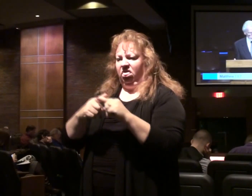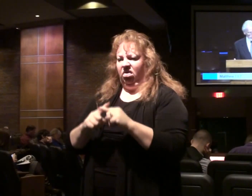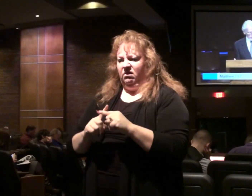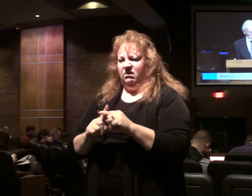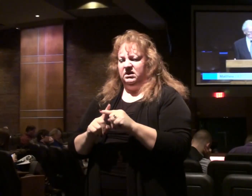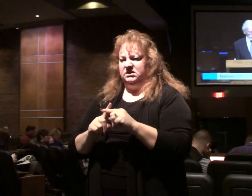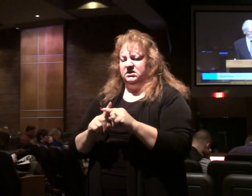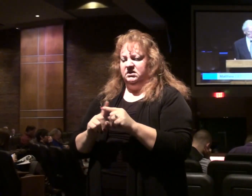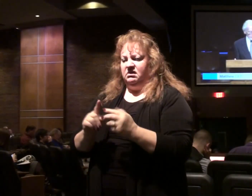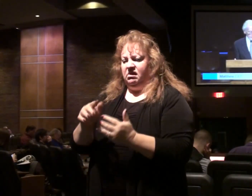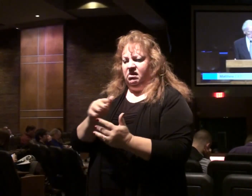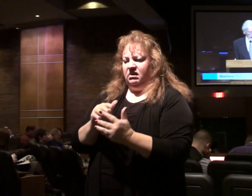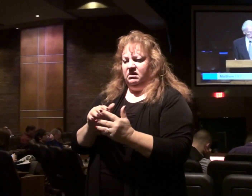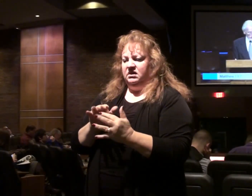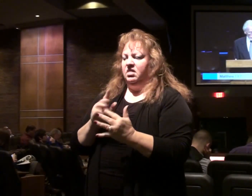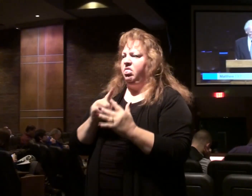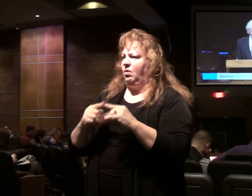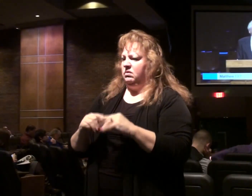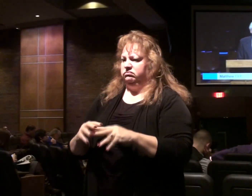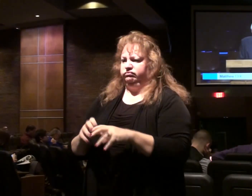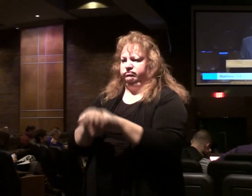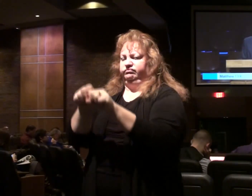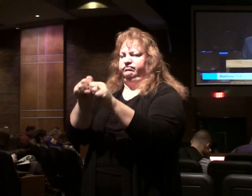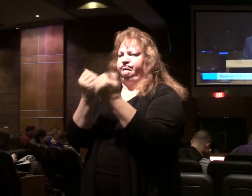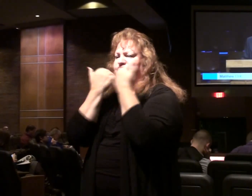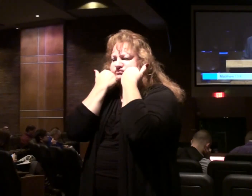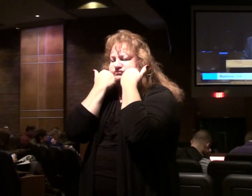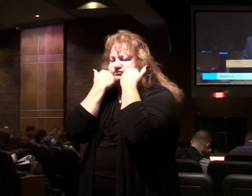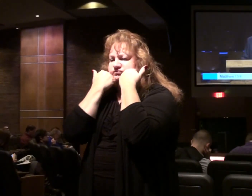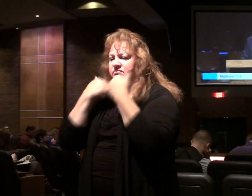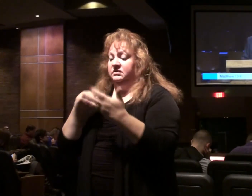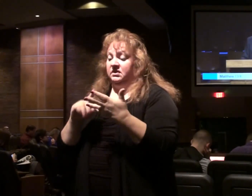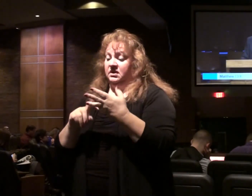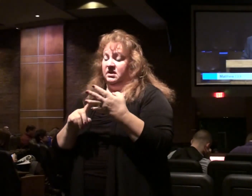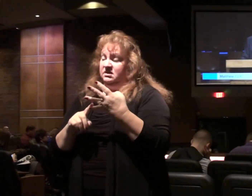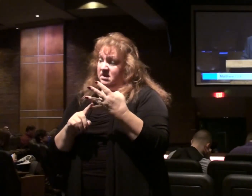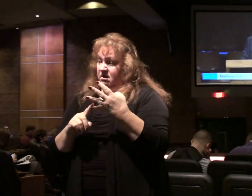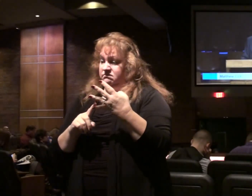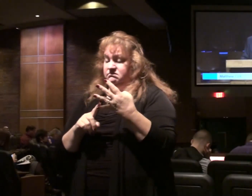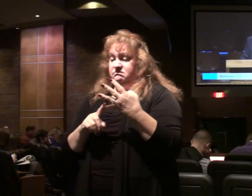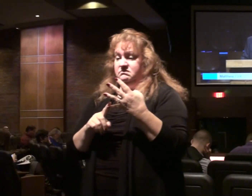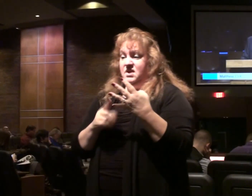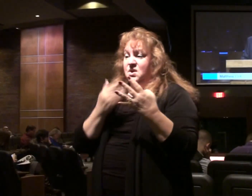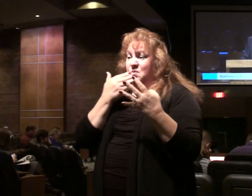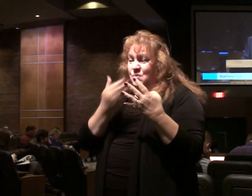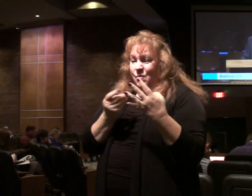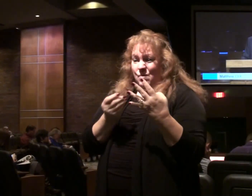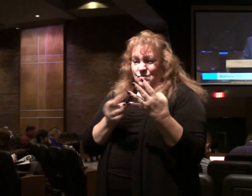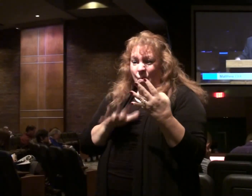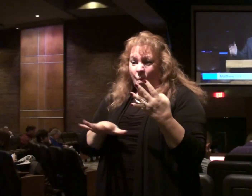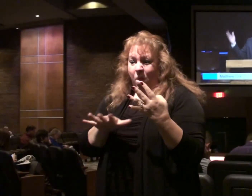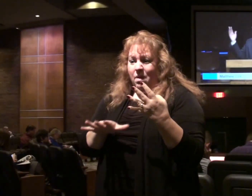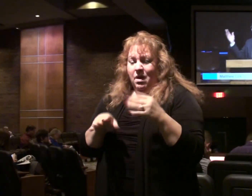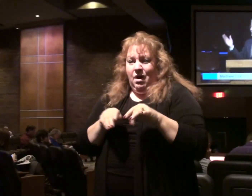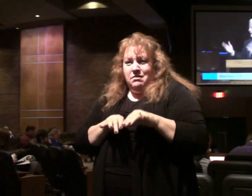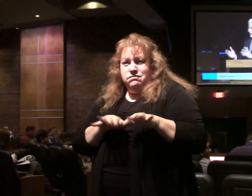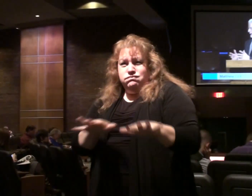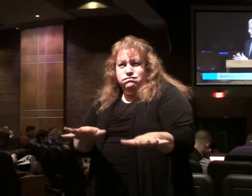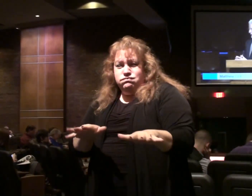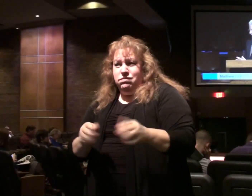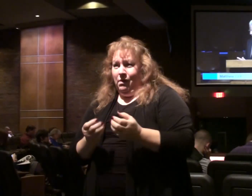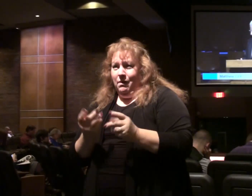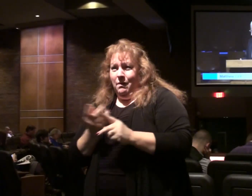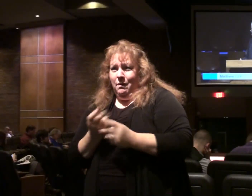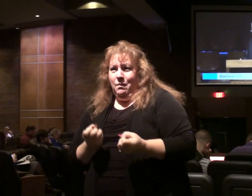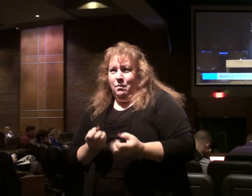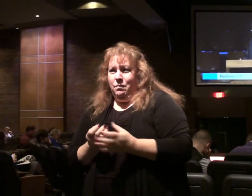thorns came up and choked them out. Others fell on the good soil and yielded a crop, some 100-fold, some 60, some 30. Who has ears to hear, let